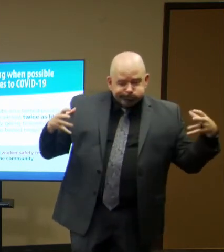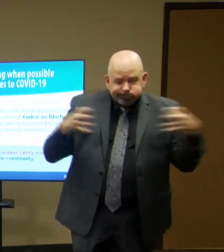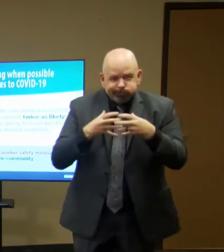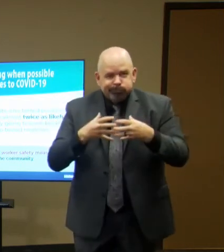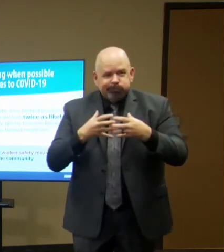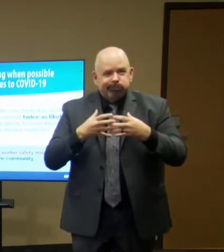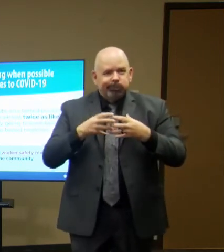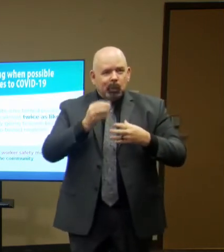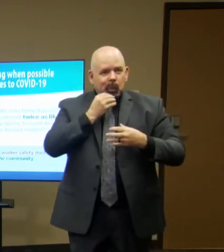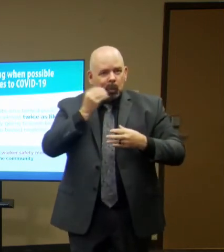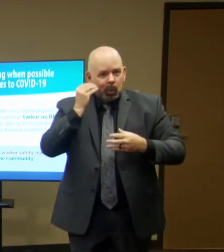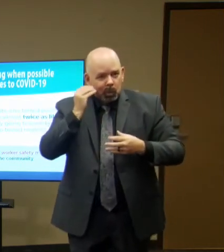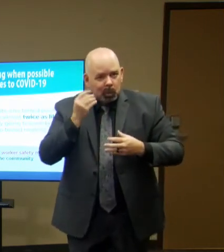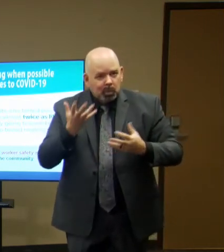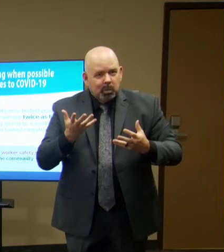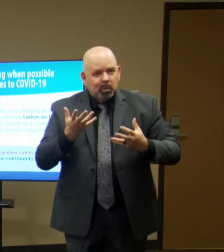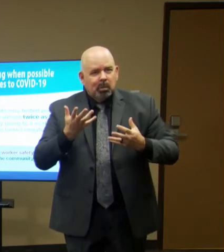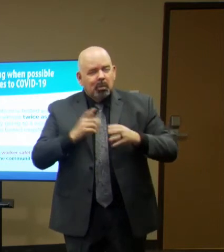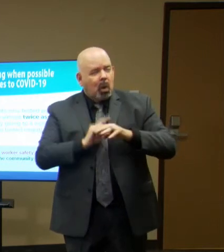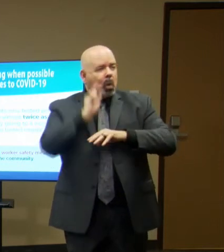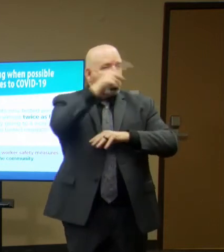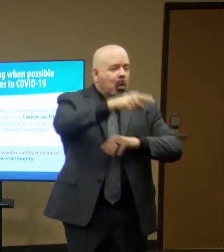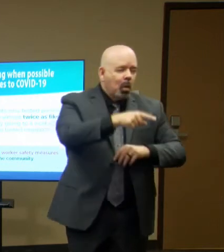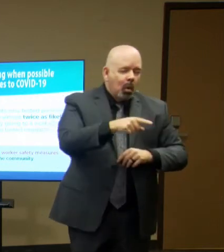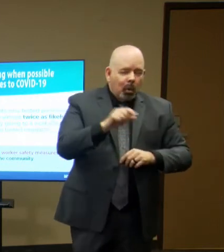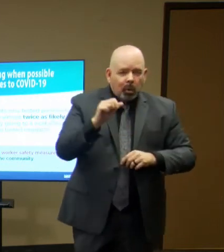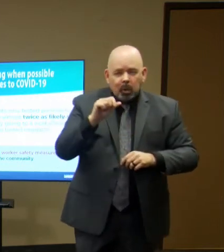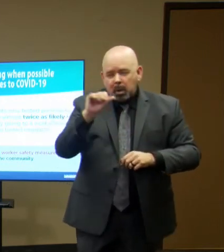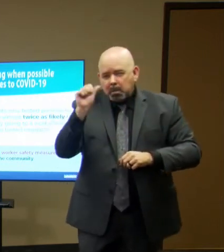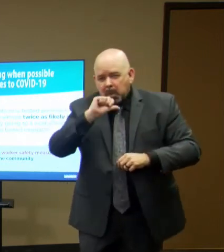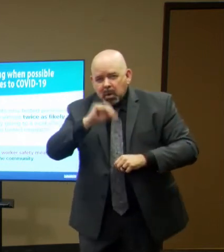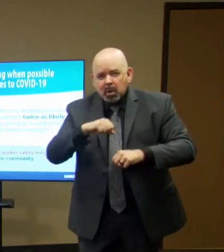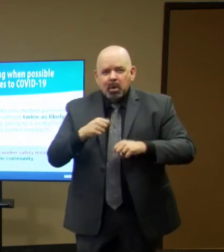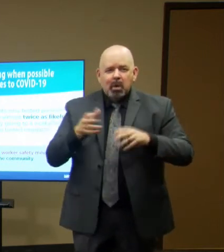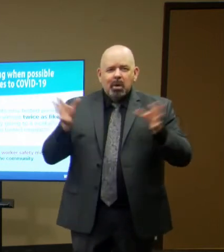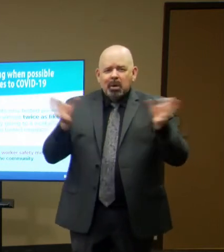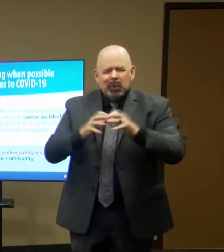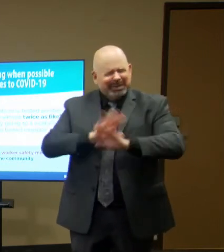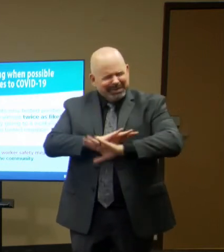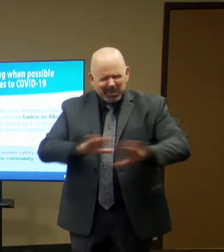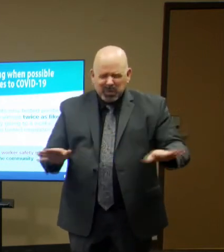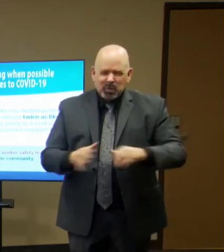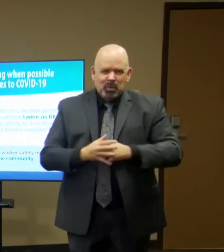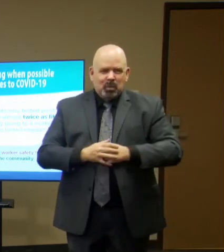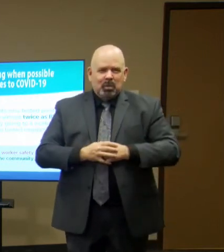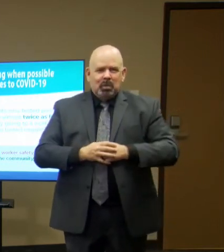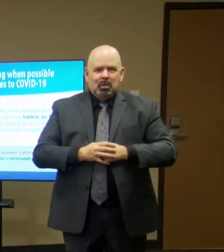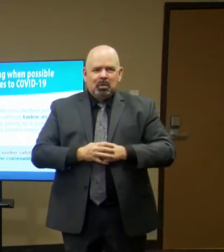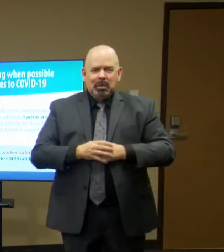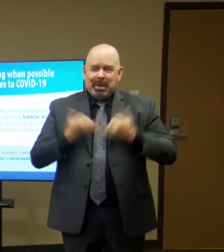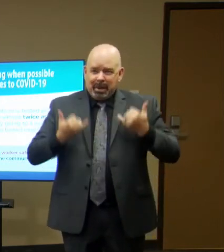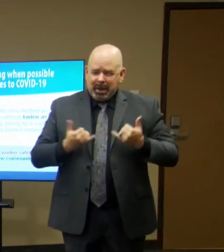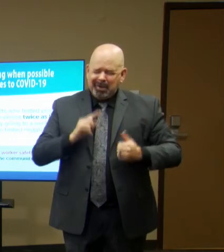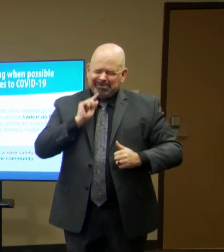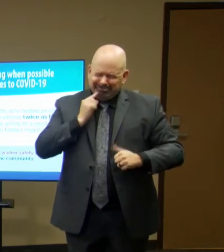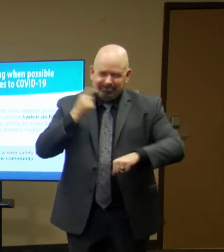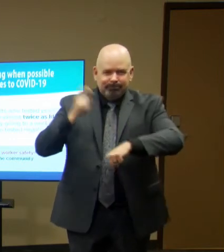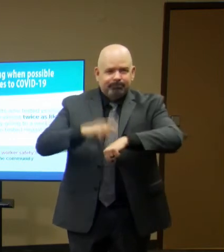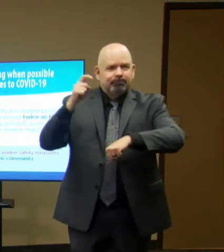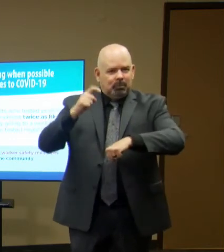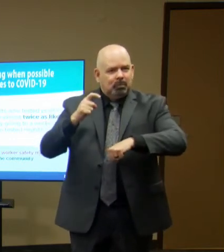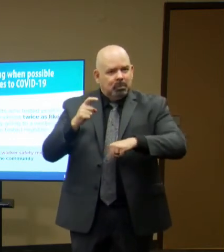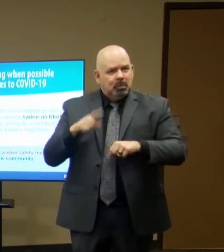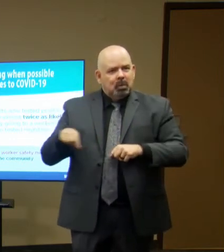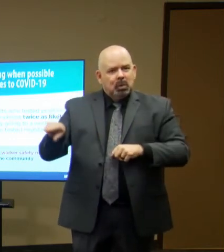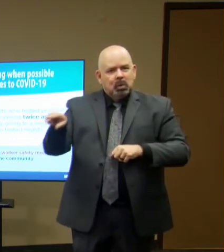go to a restaurant gathering, but to use this as a time to be around only your